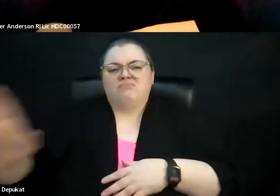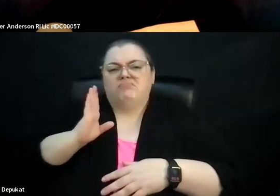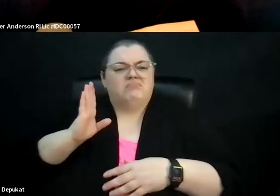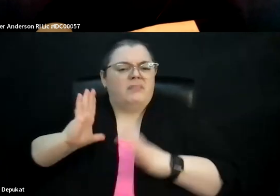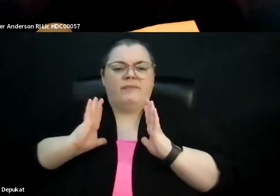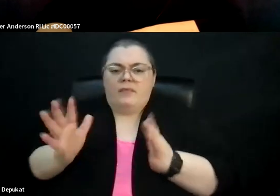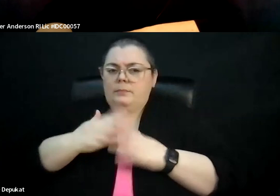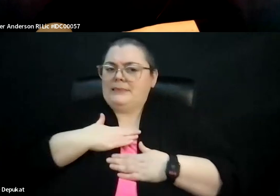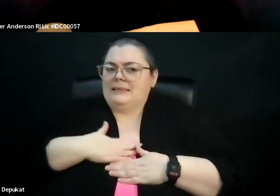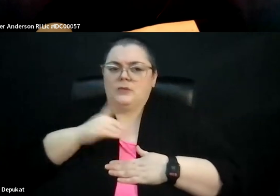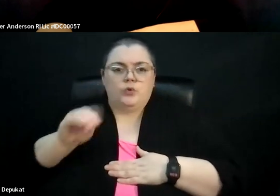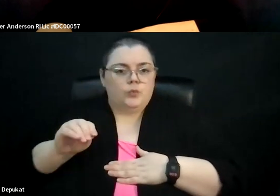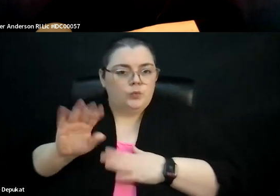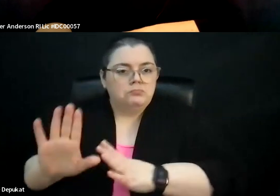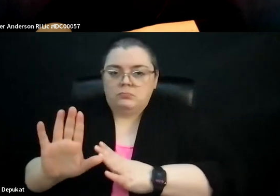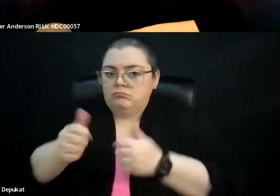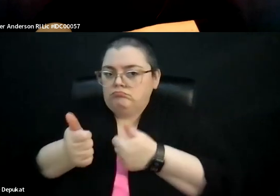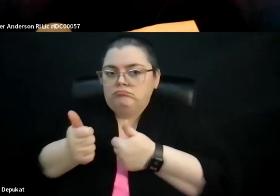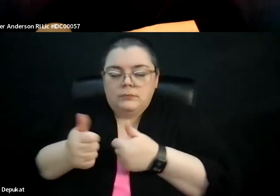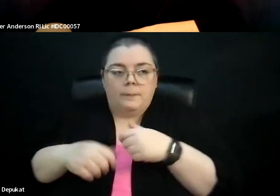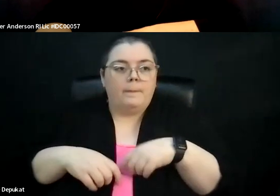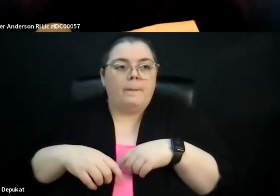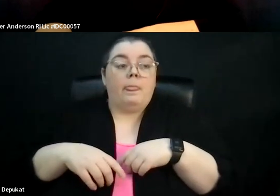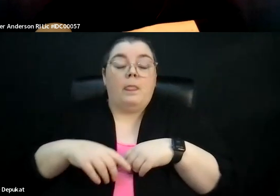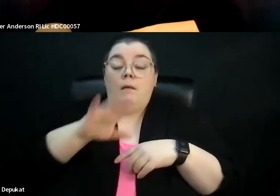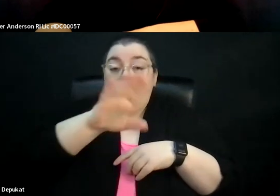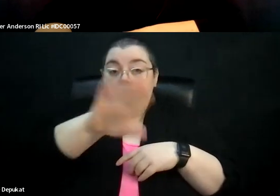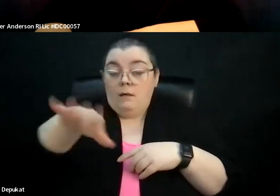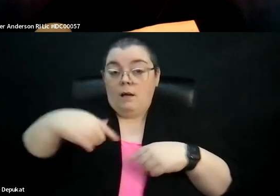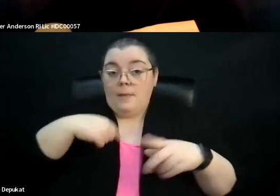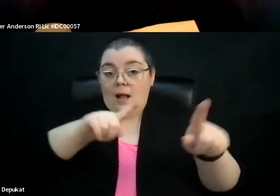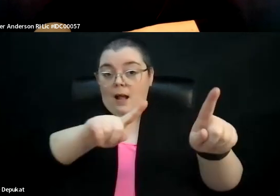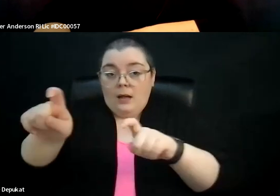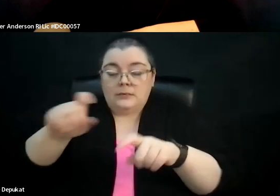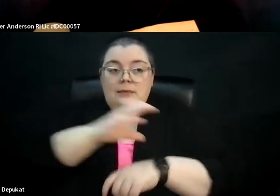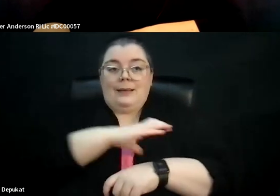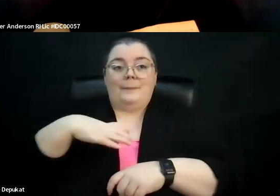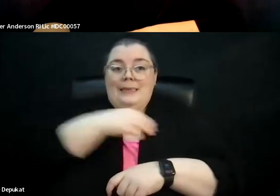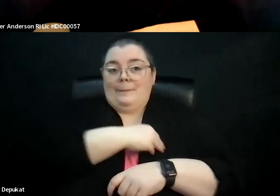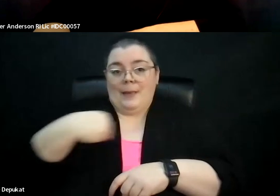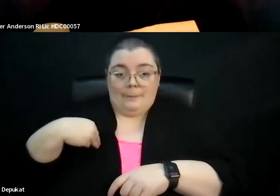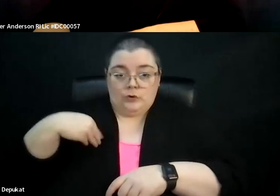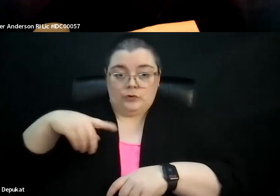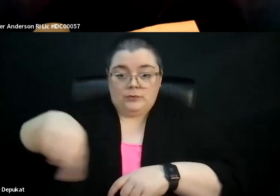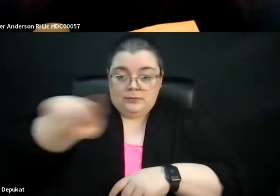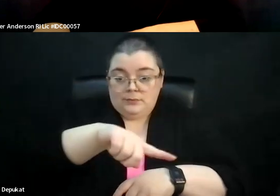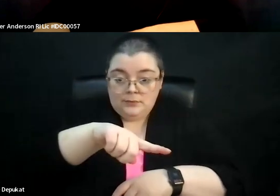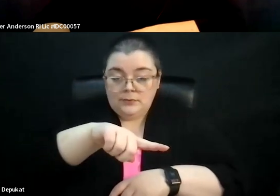If they say, oh, I'm having an access issue, they can do it directly to me instead of the whole group, and that's fine, that's great. So I want to ask the committee